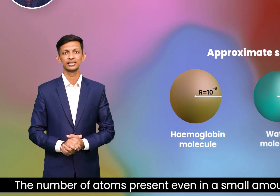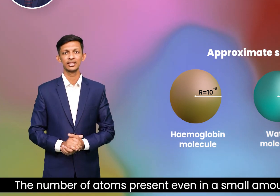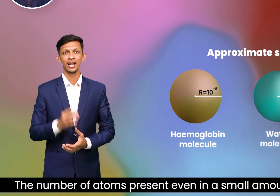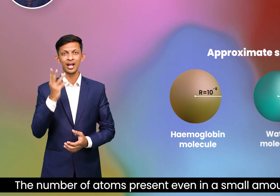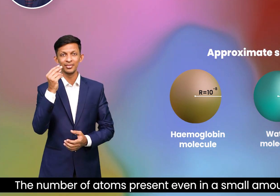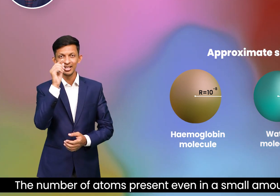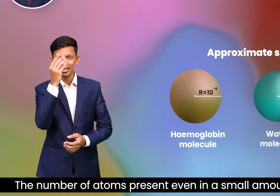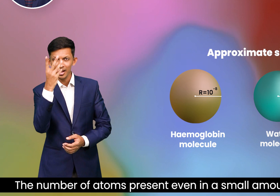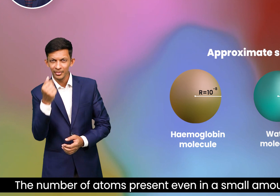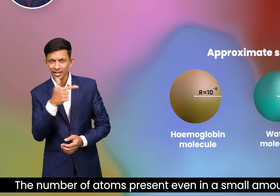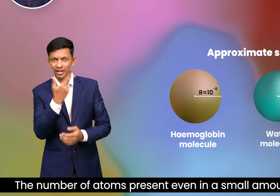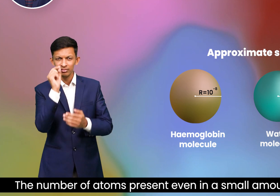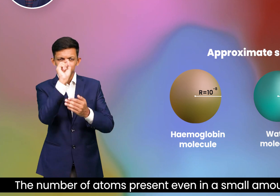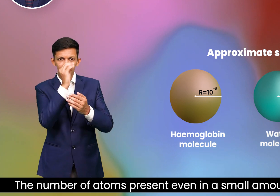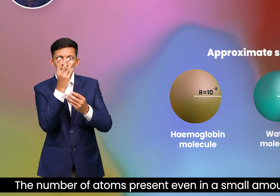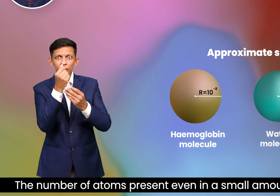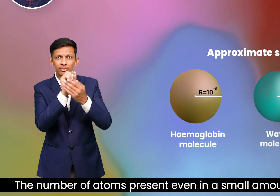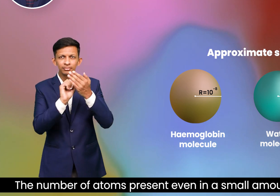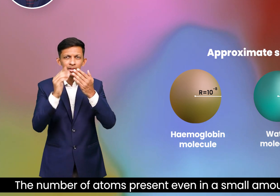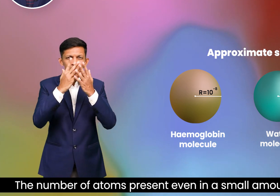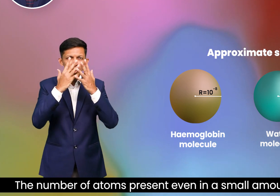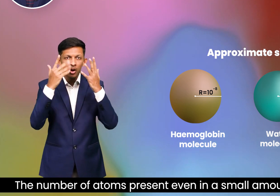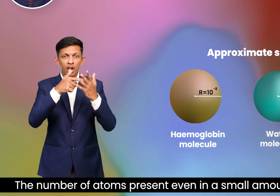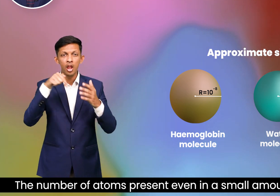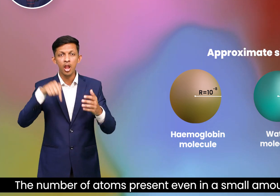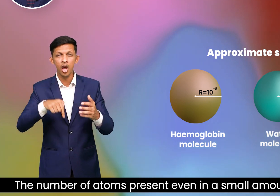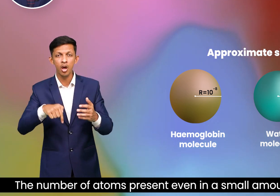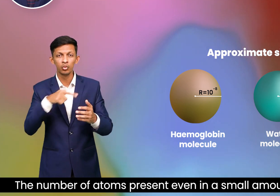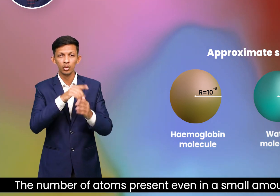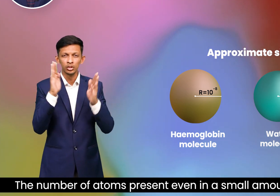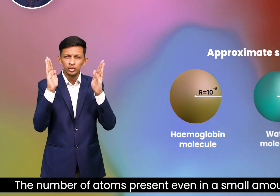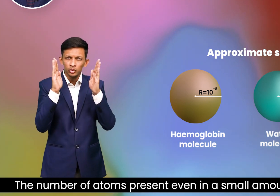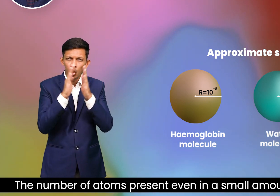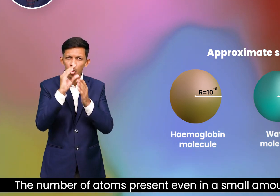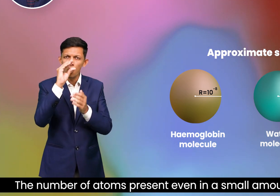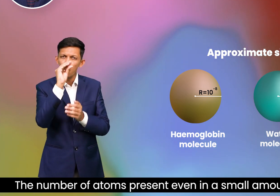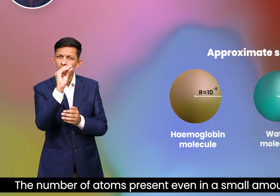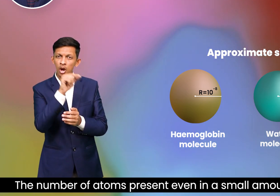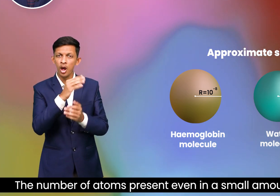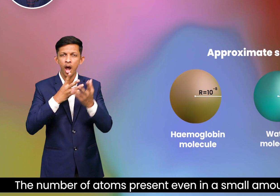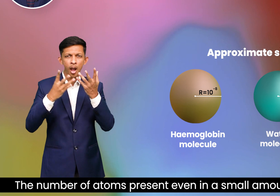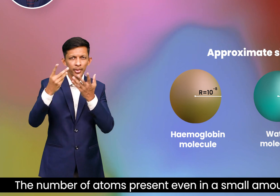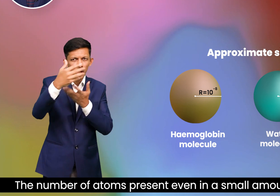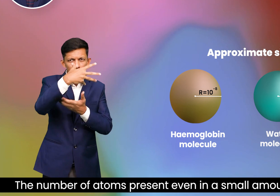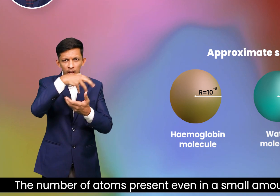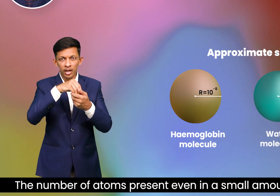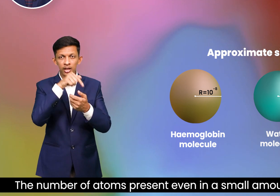The number of atoms present even in a small amount of matter is very large.